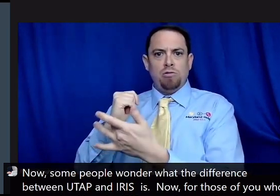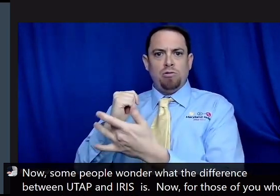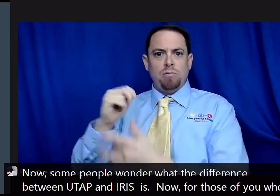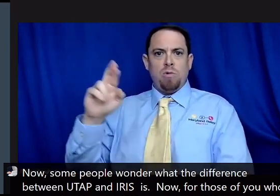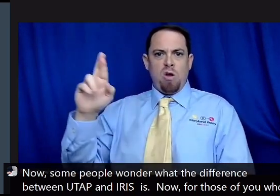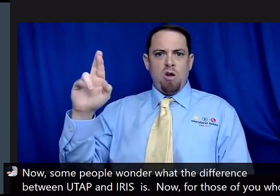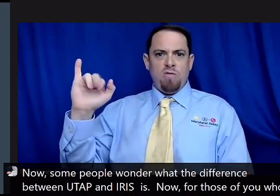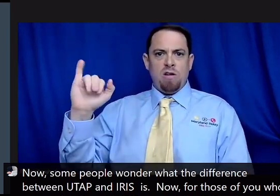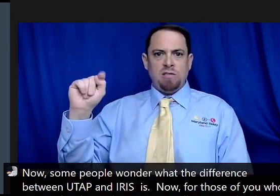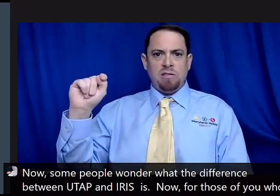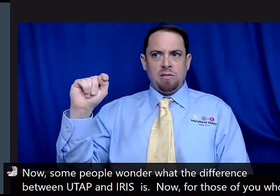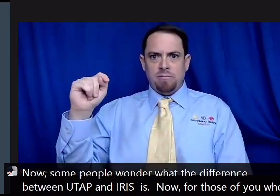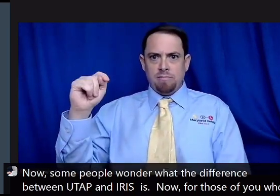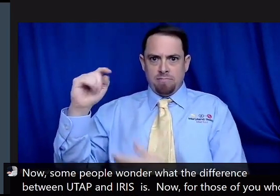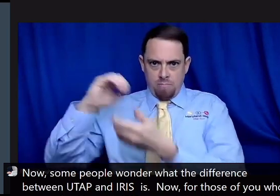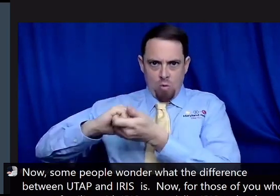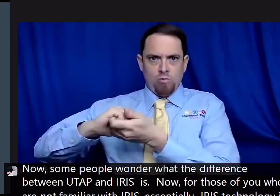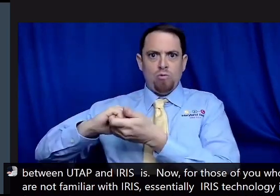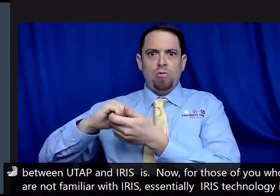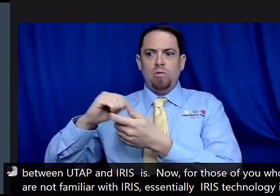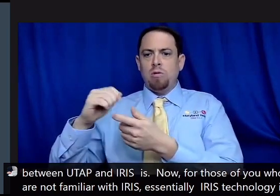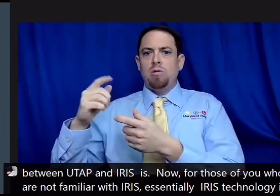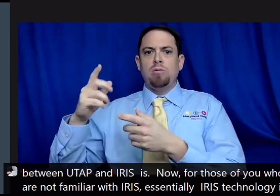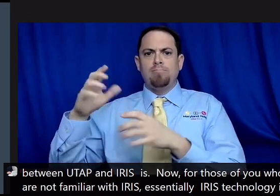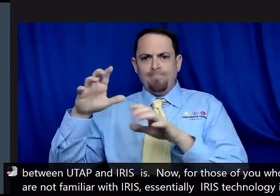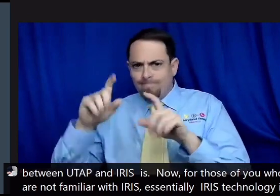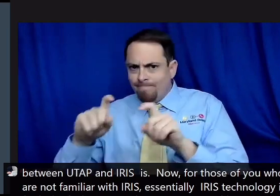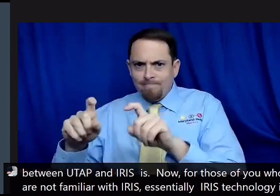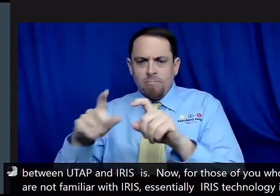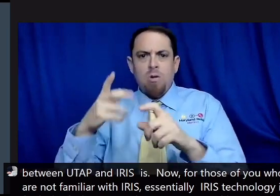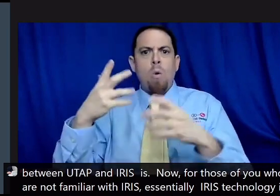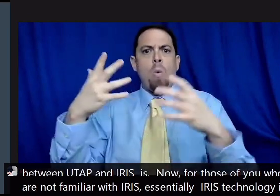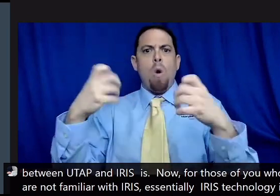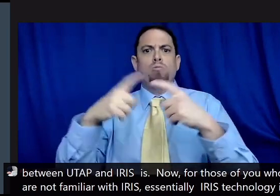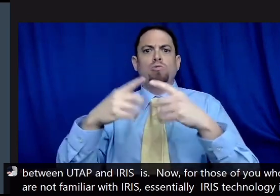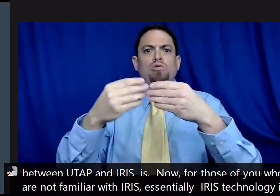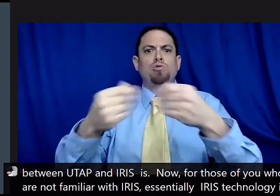in partnership with the Rochester Institute of Technology, or RIT,